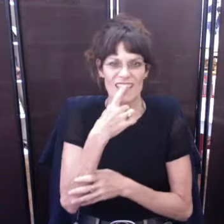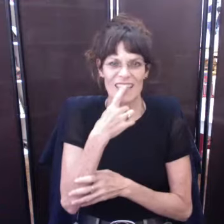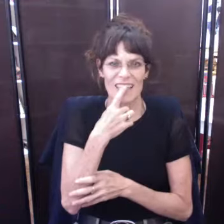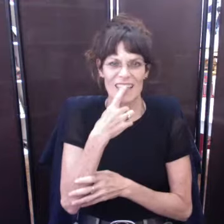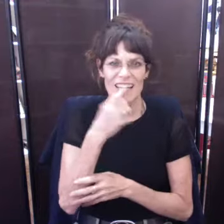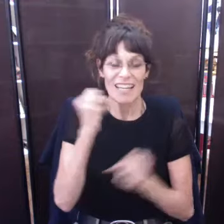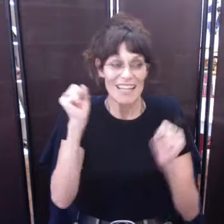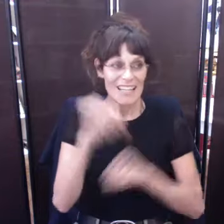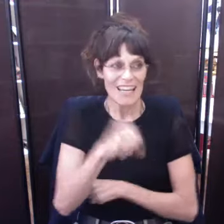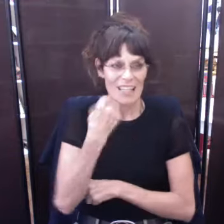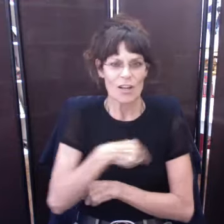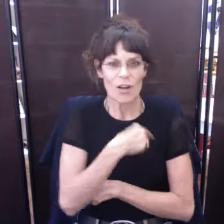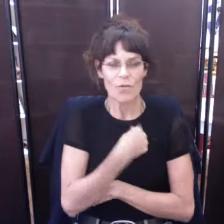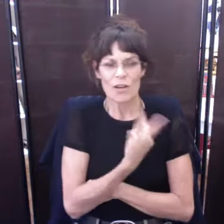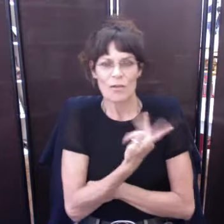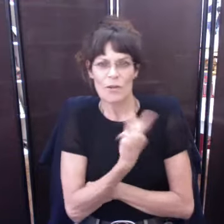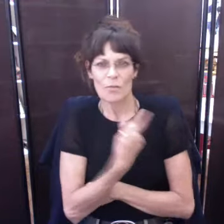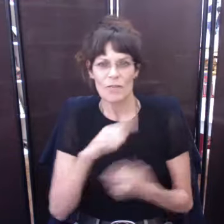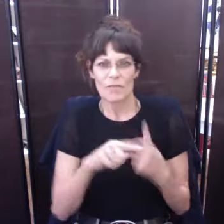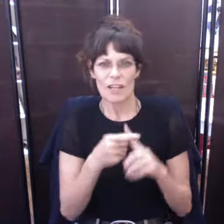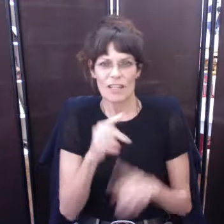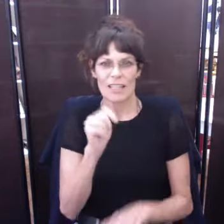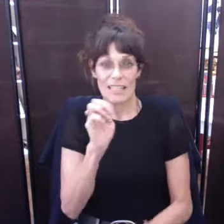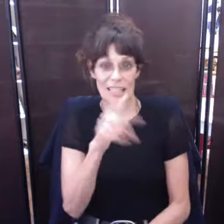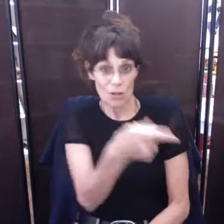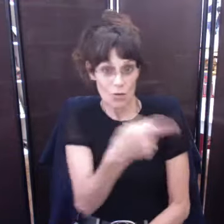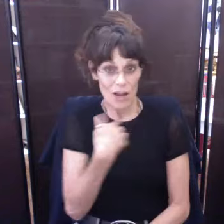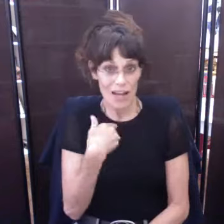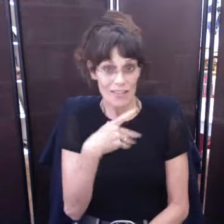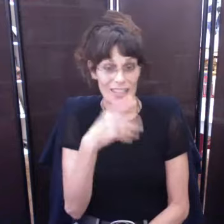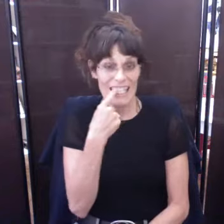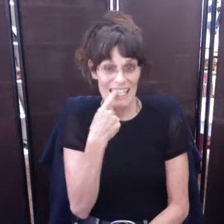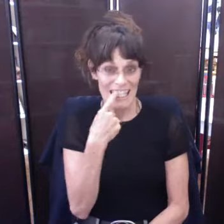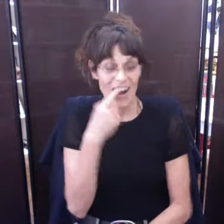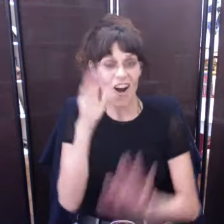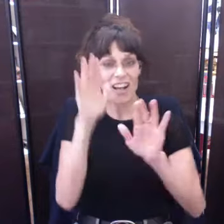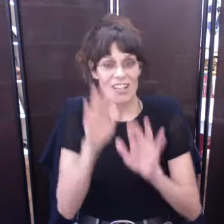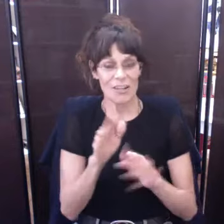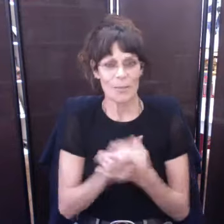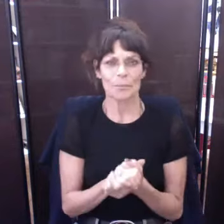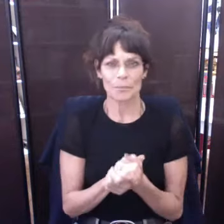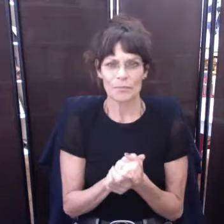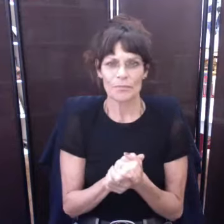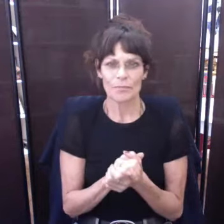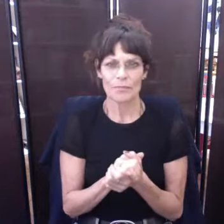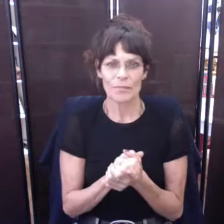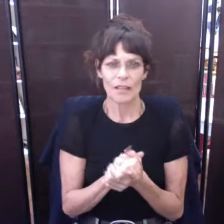we're going to be friends. Yes. Teeth, you have 2 of them, I'll take you. And that's pretty much what happened at my last